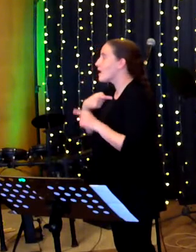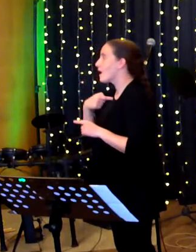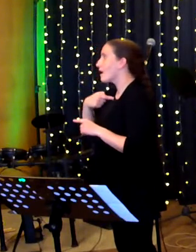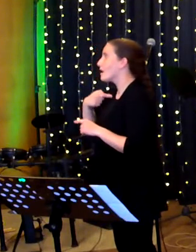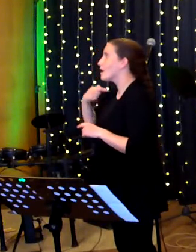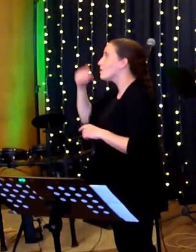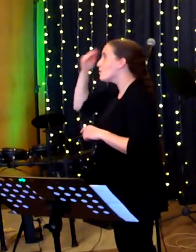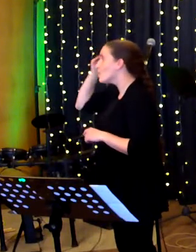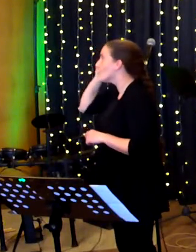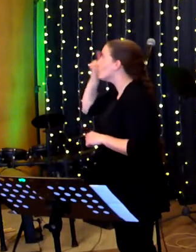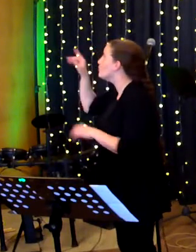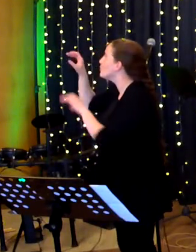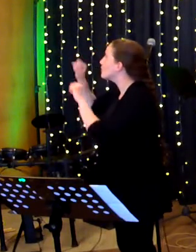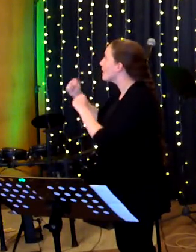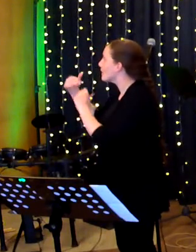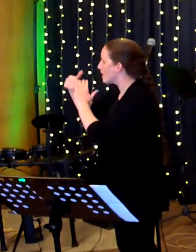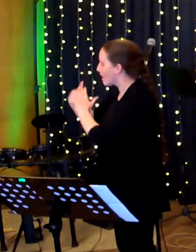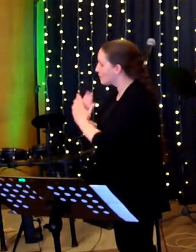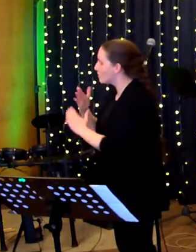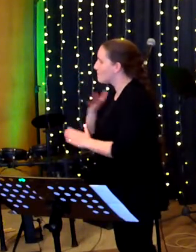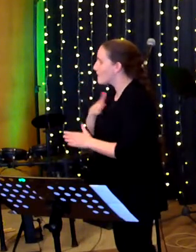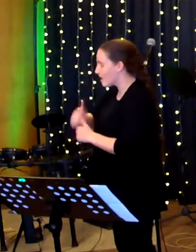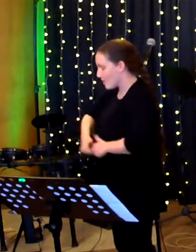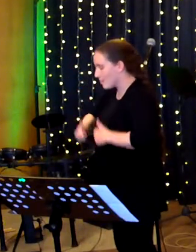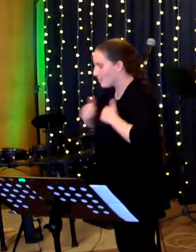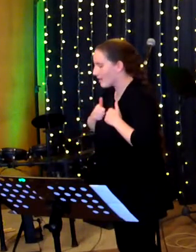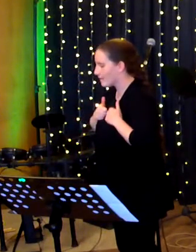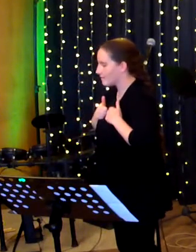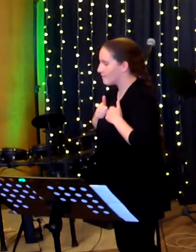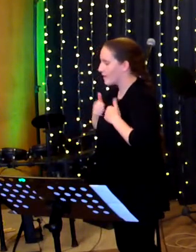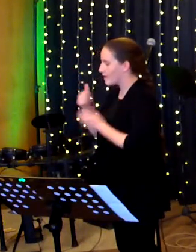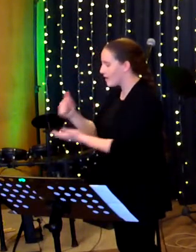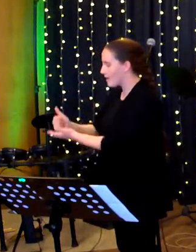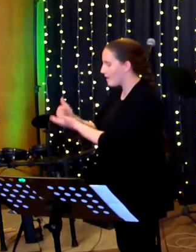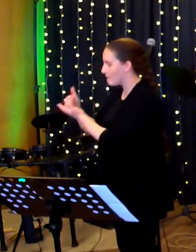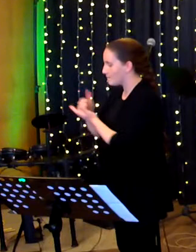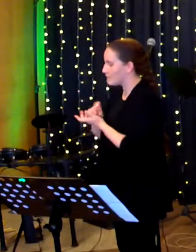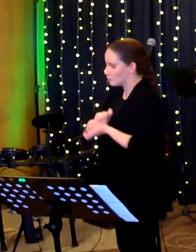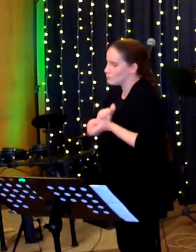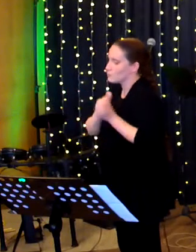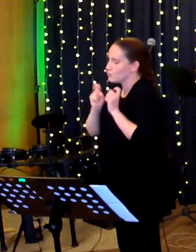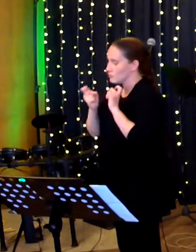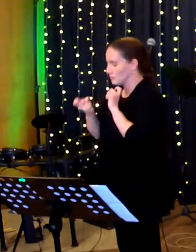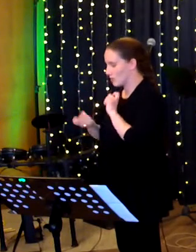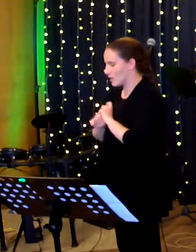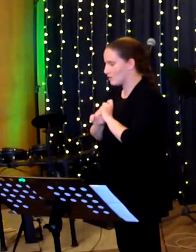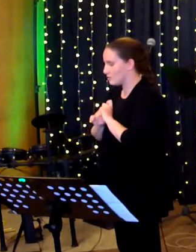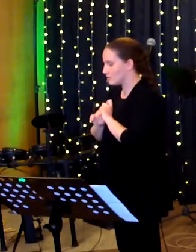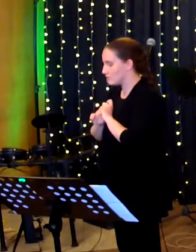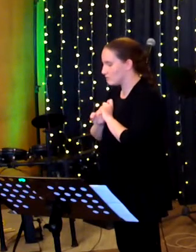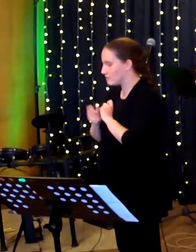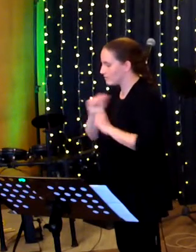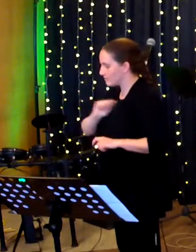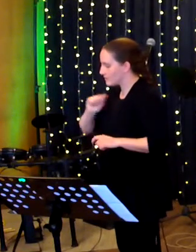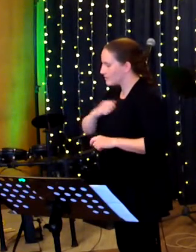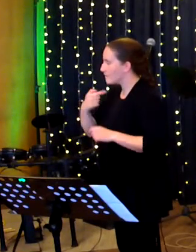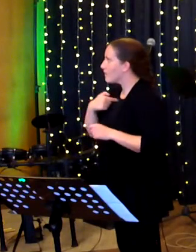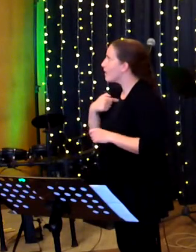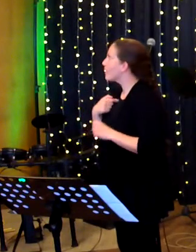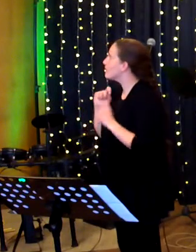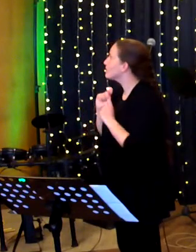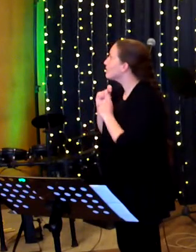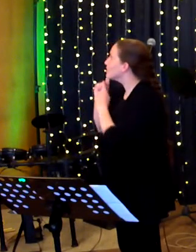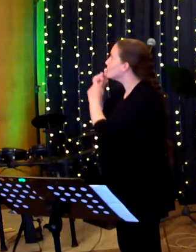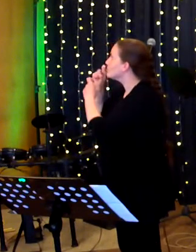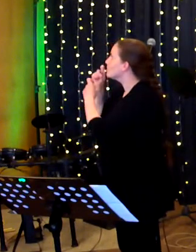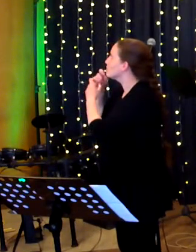my life and make me new. I give myself to you. In